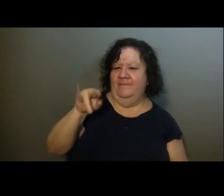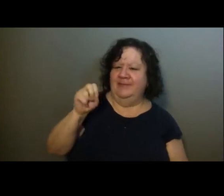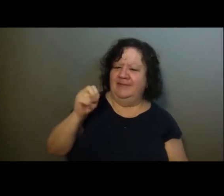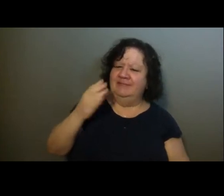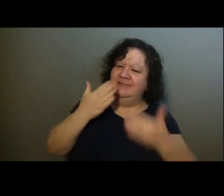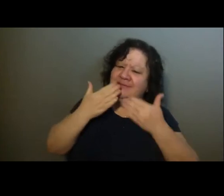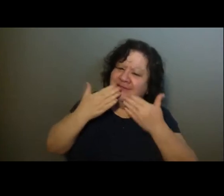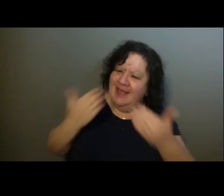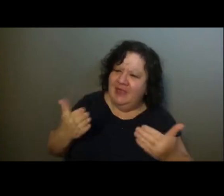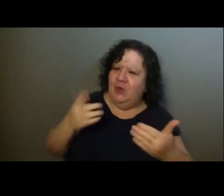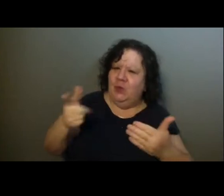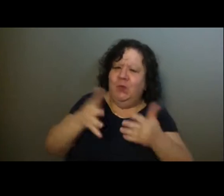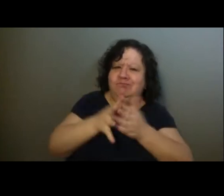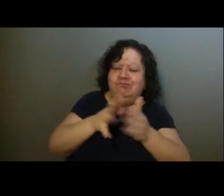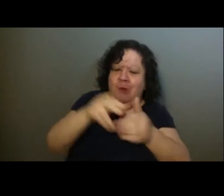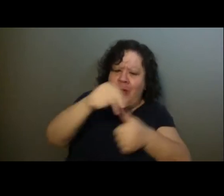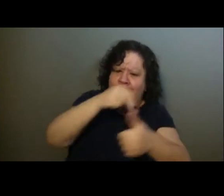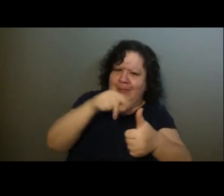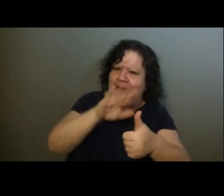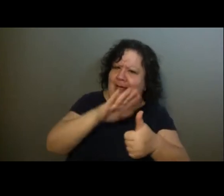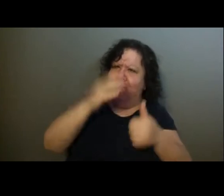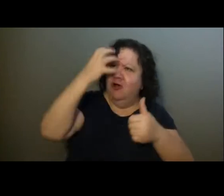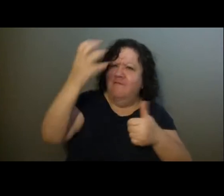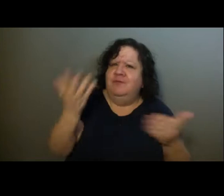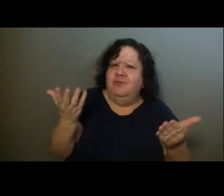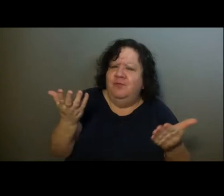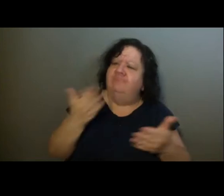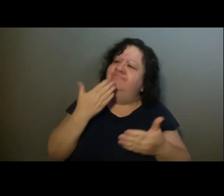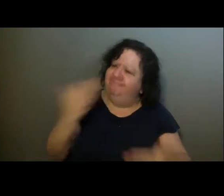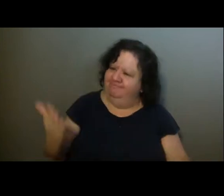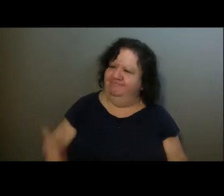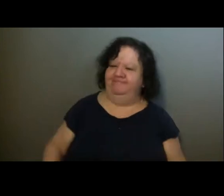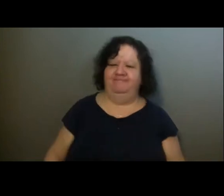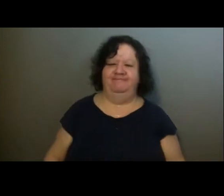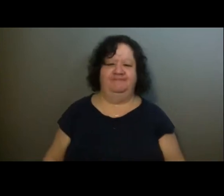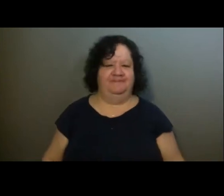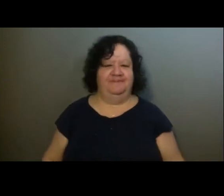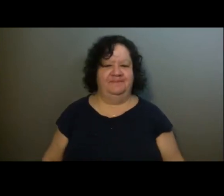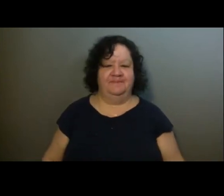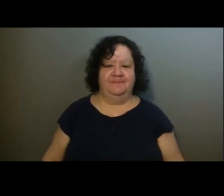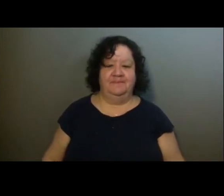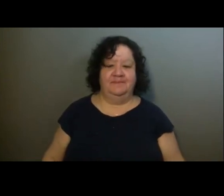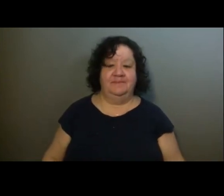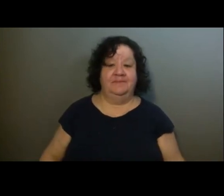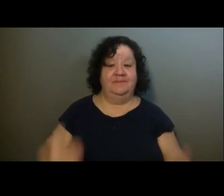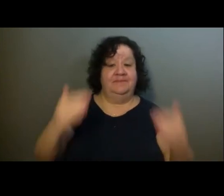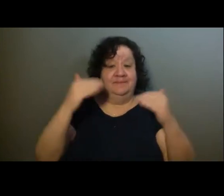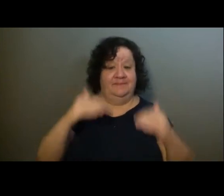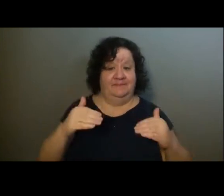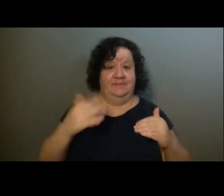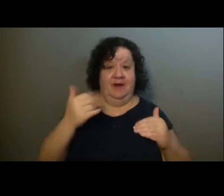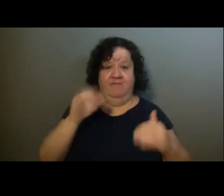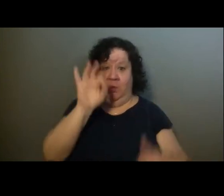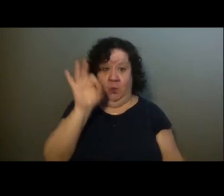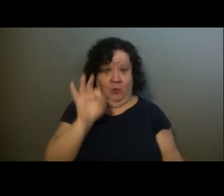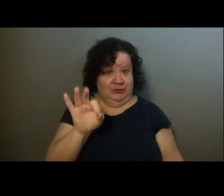question one, colleagues, ladies and gentlemen. We'll now move to question two. We have two speakers on this question.